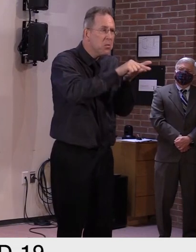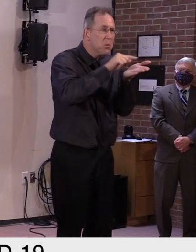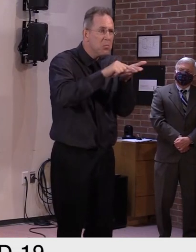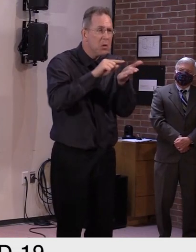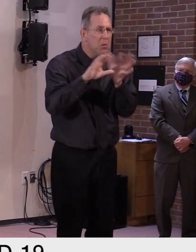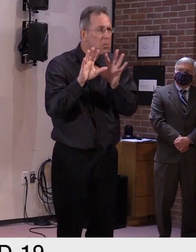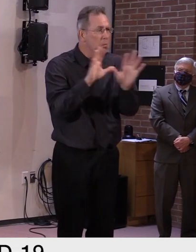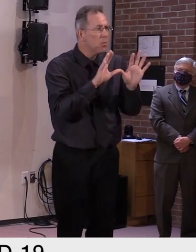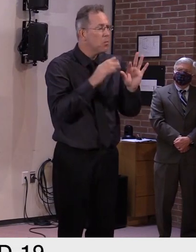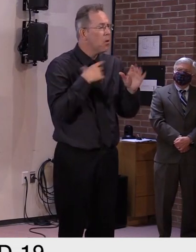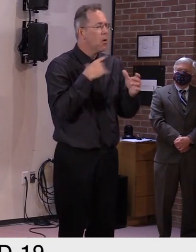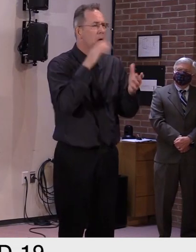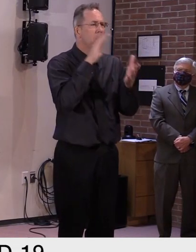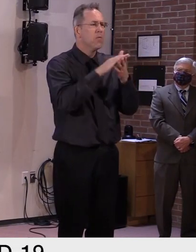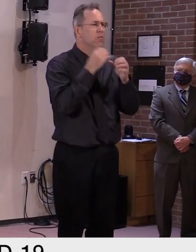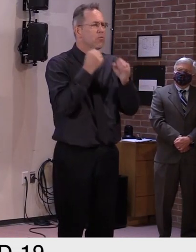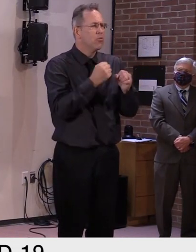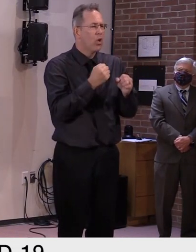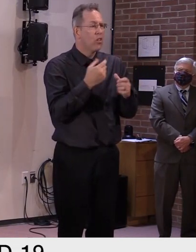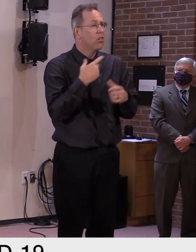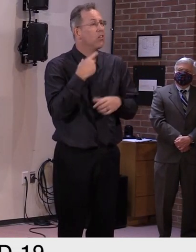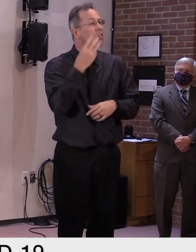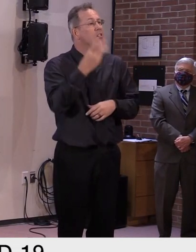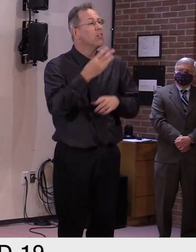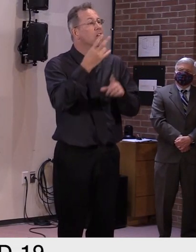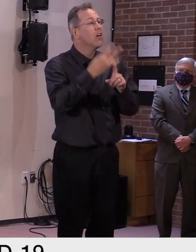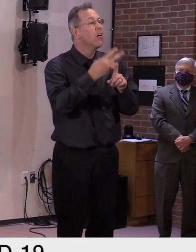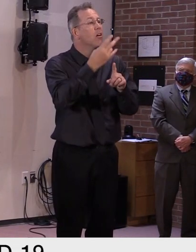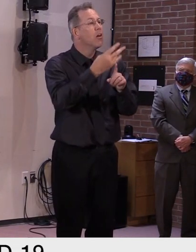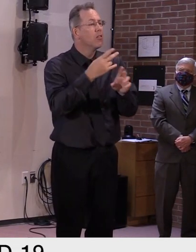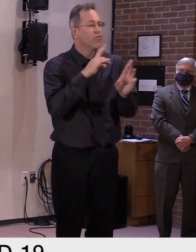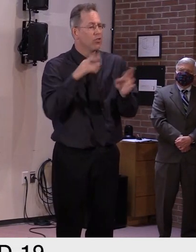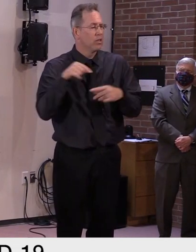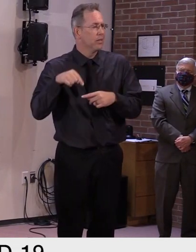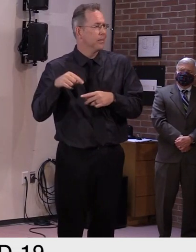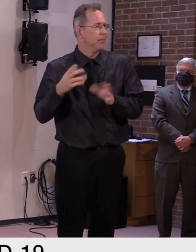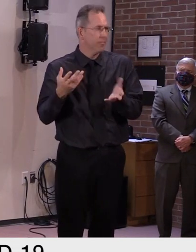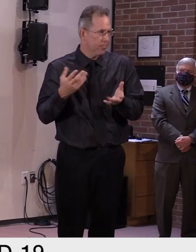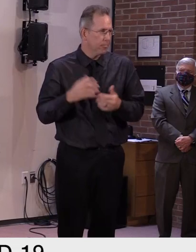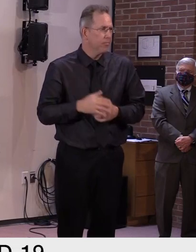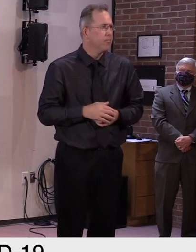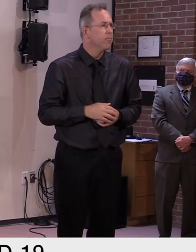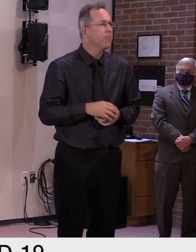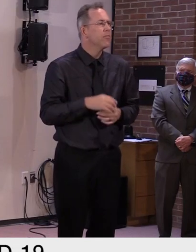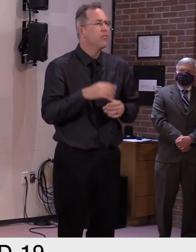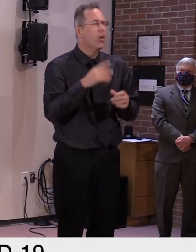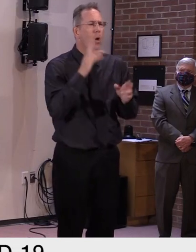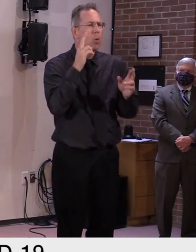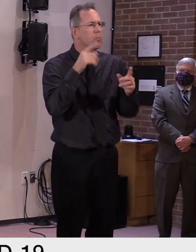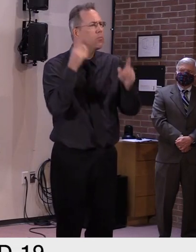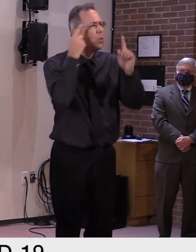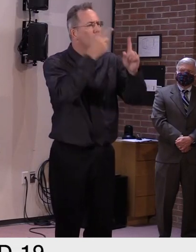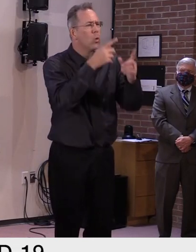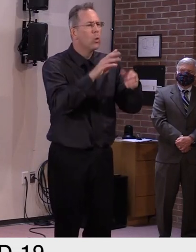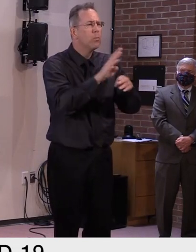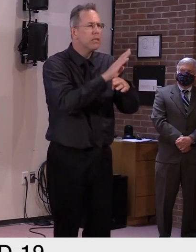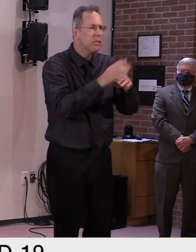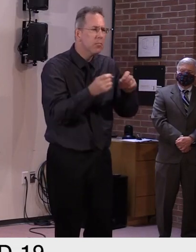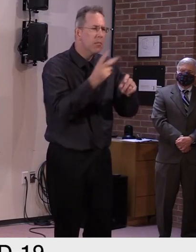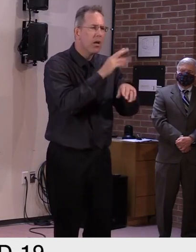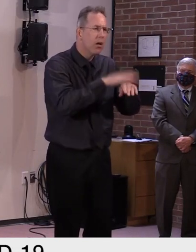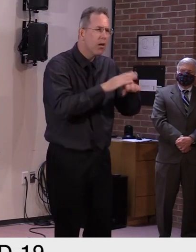able to get back to work. We'll have an economy that's picking back up sometime, maybe